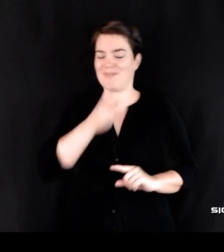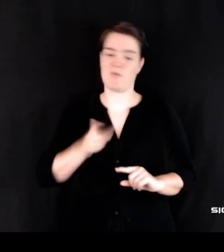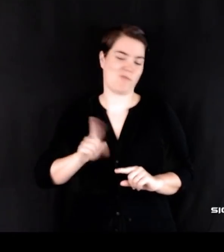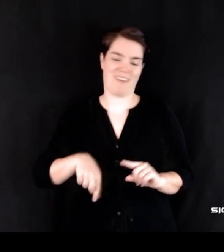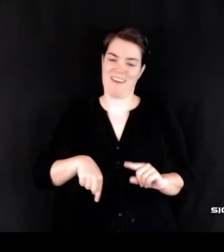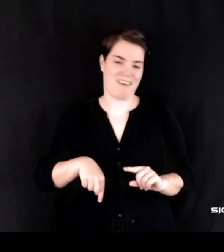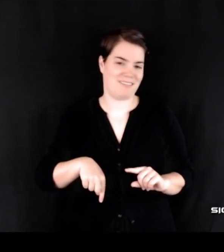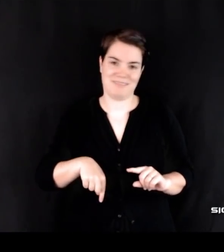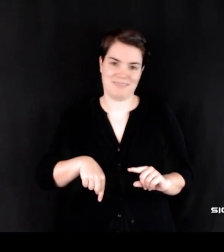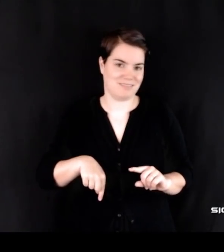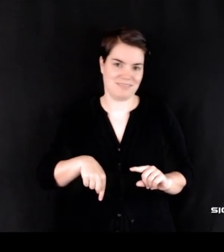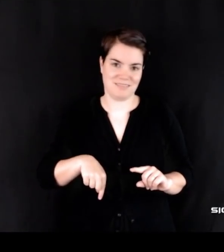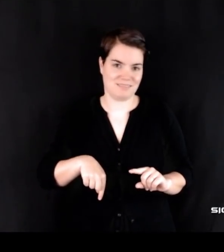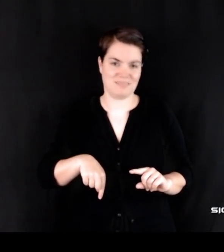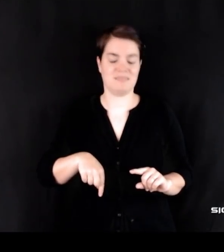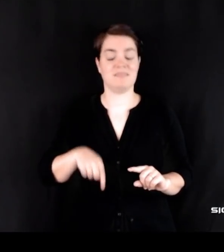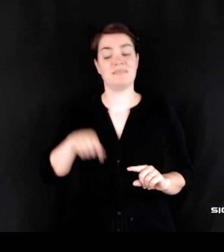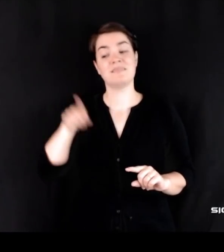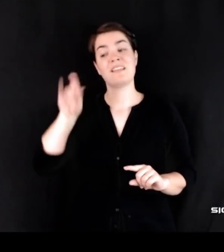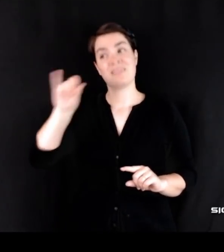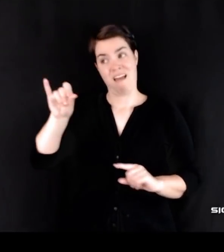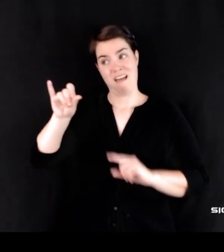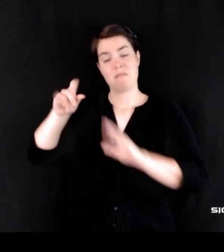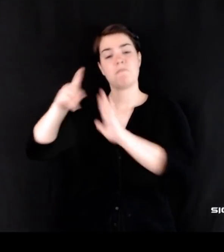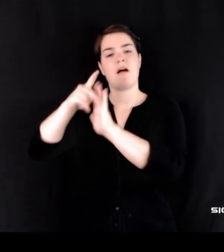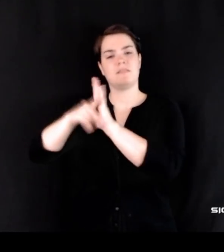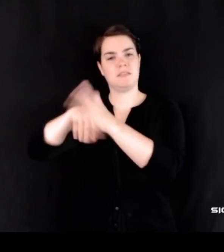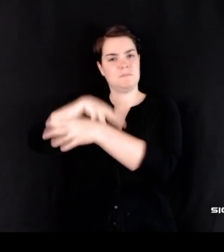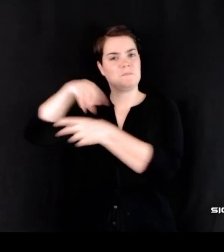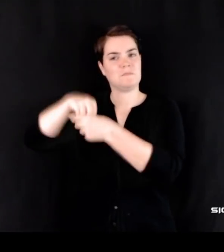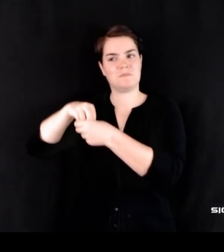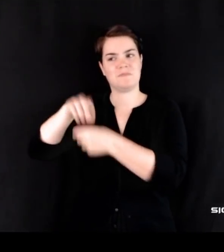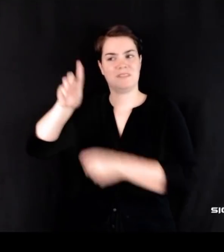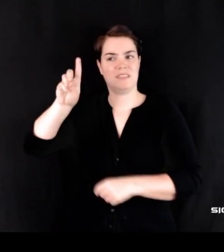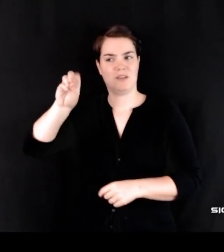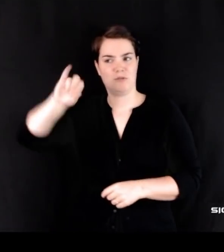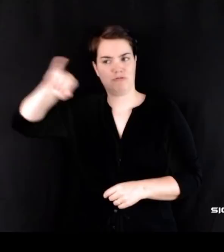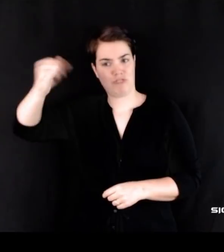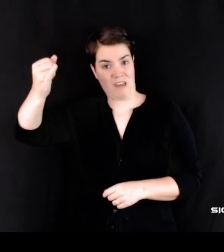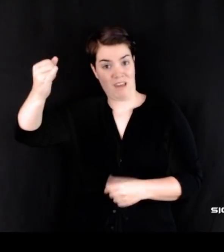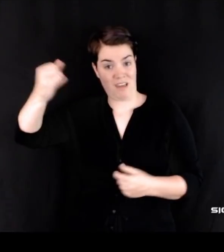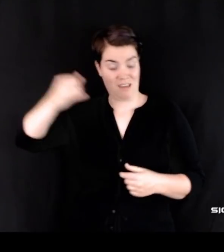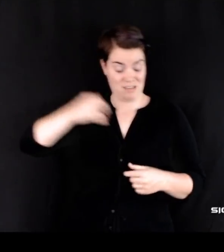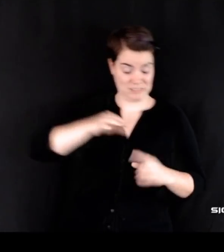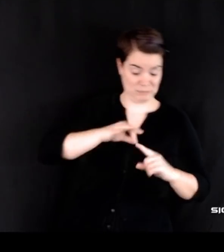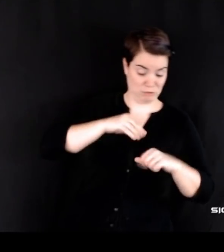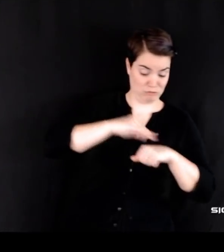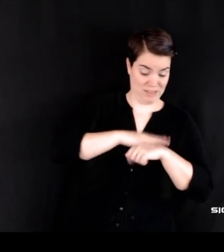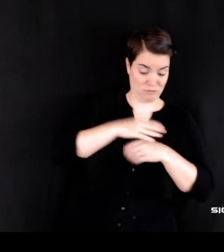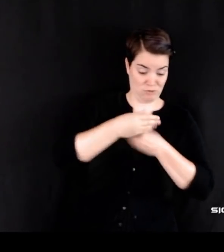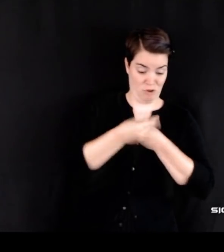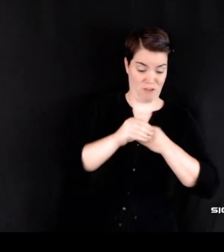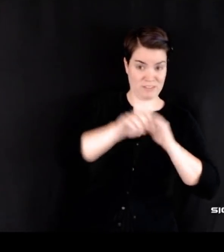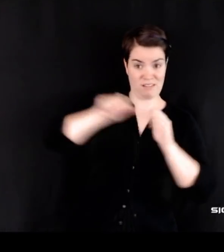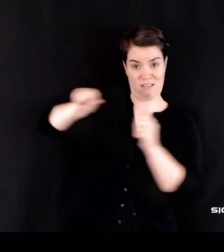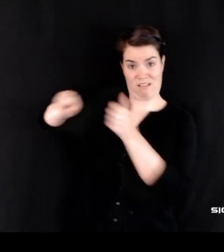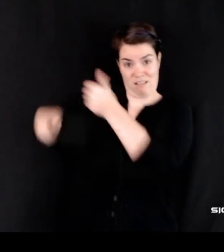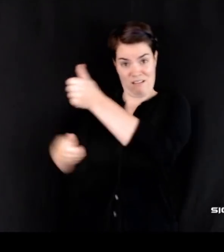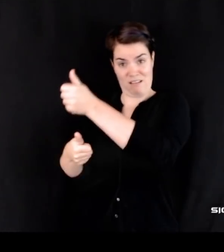The special counsel's office is part of the Department of Justice, and by regulation, it was bound by that department